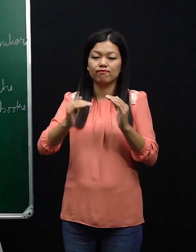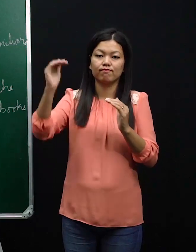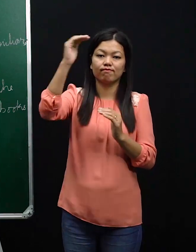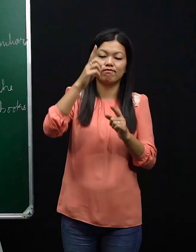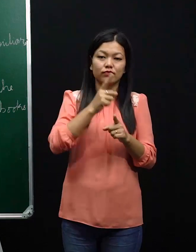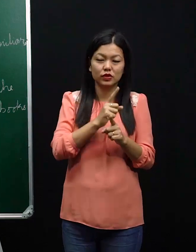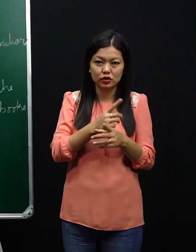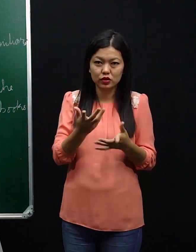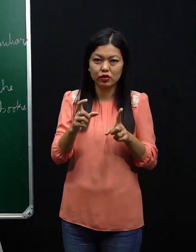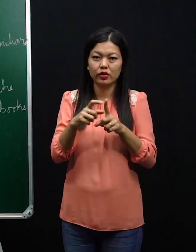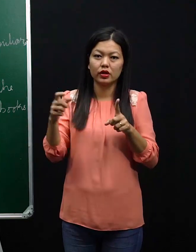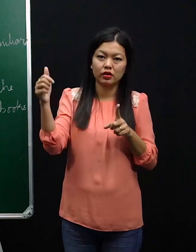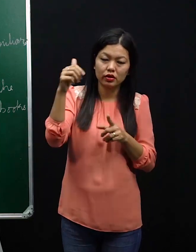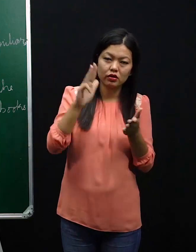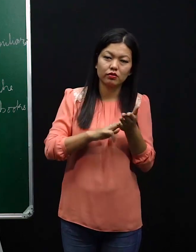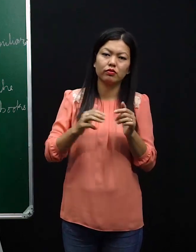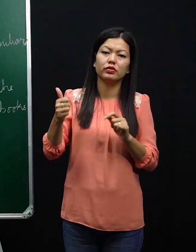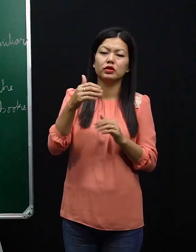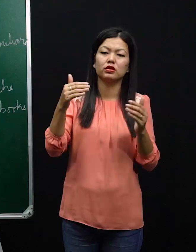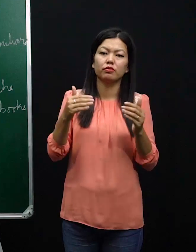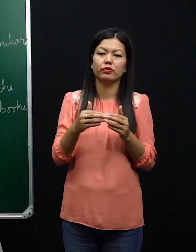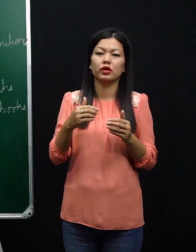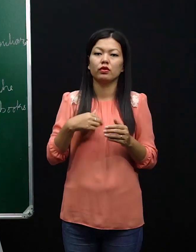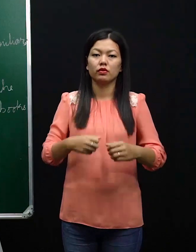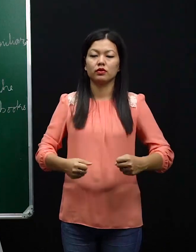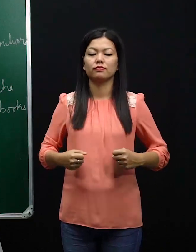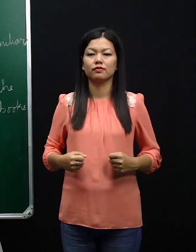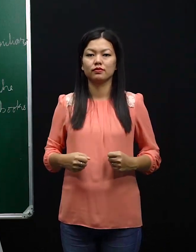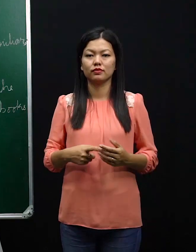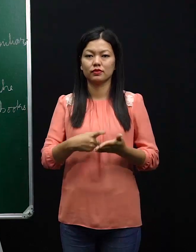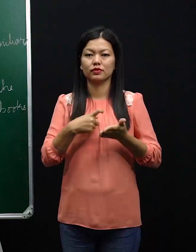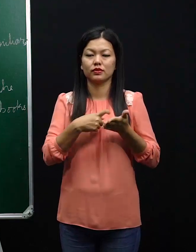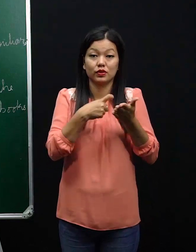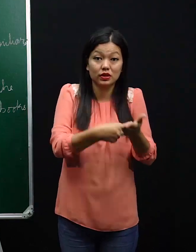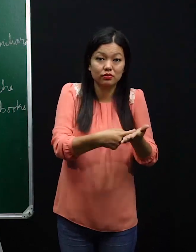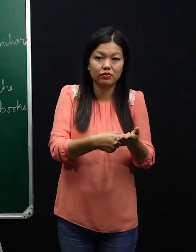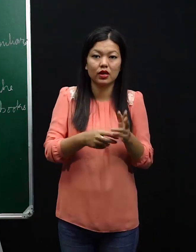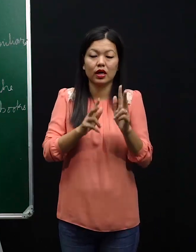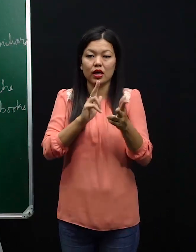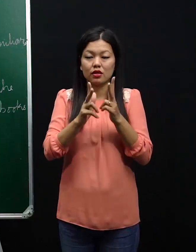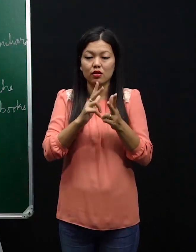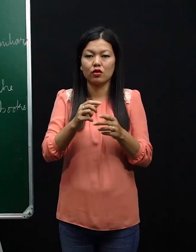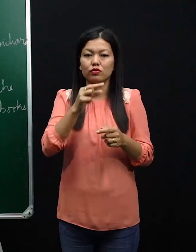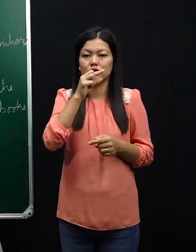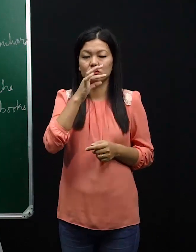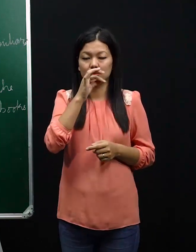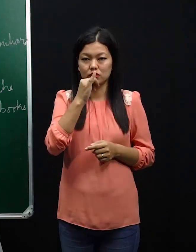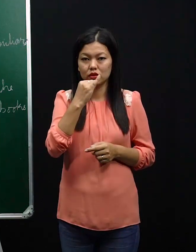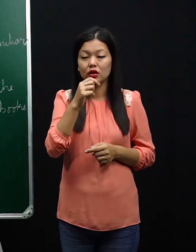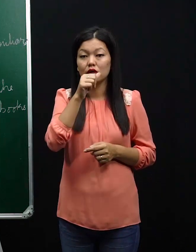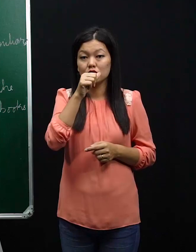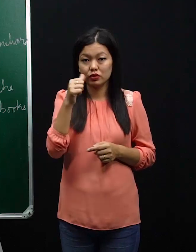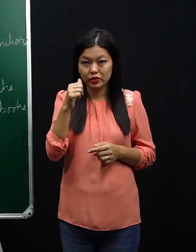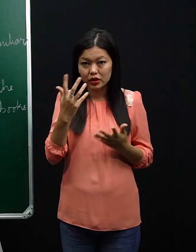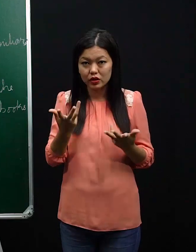are so normal that he would not make any artificiality. Everything would just flow out of his mind